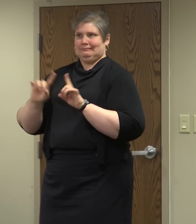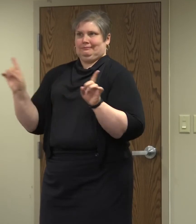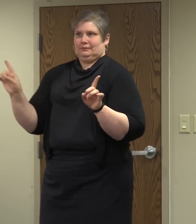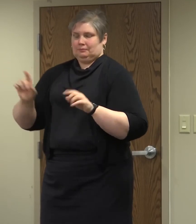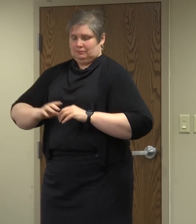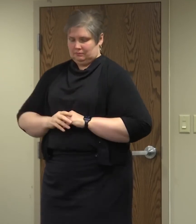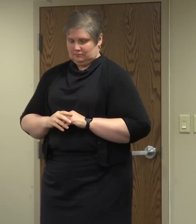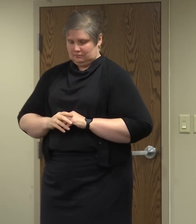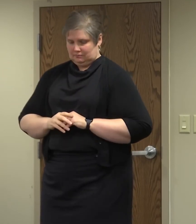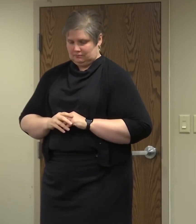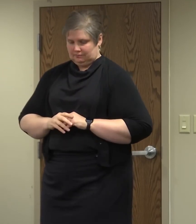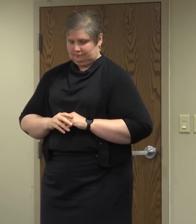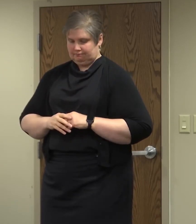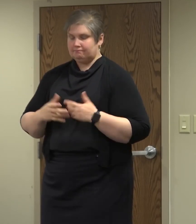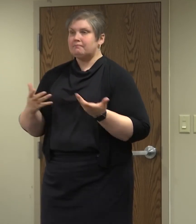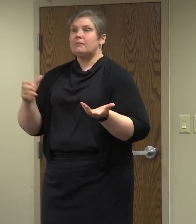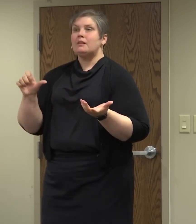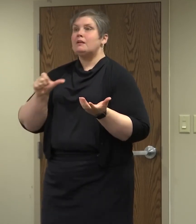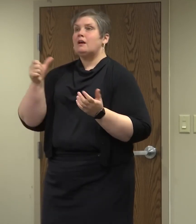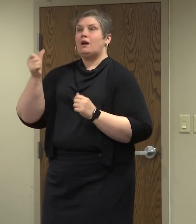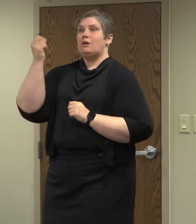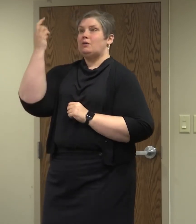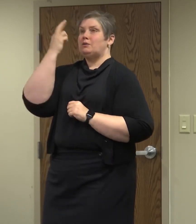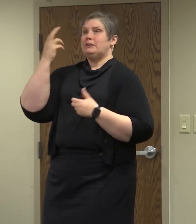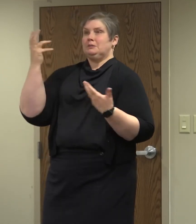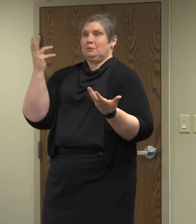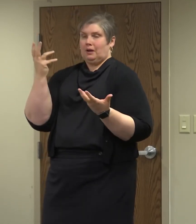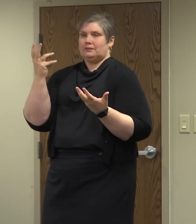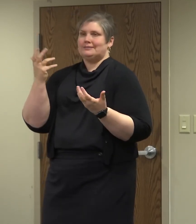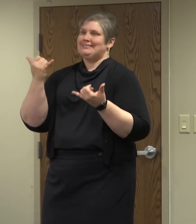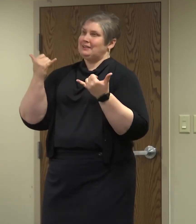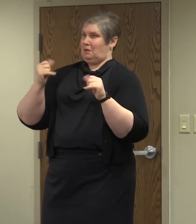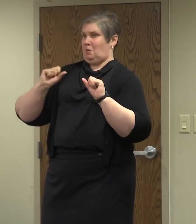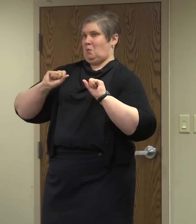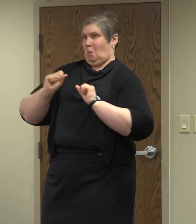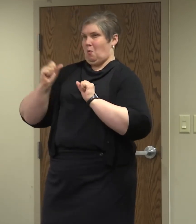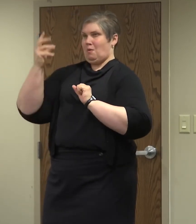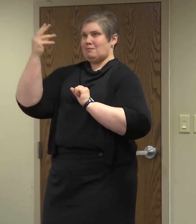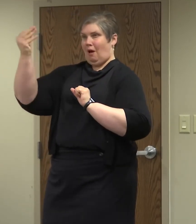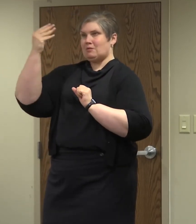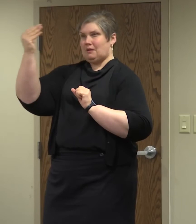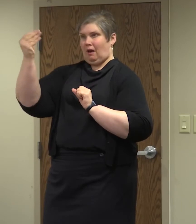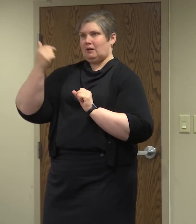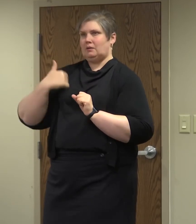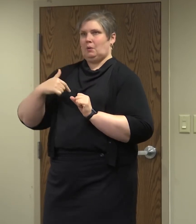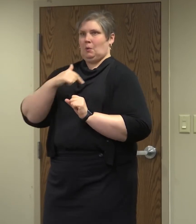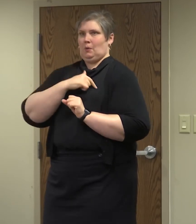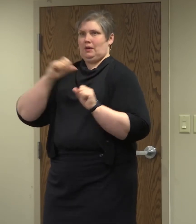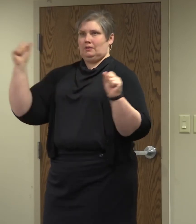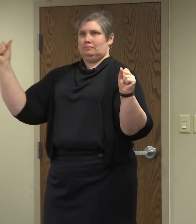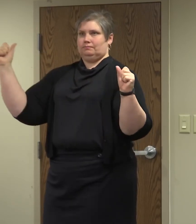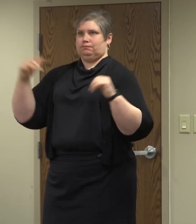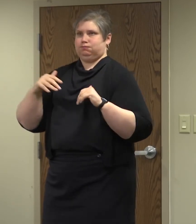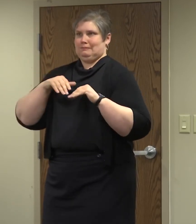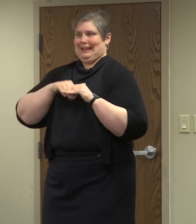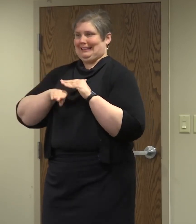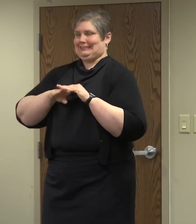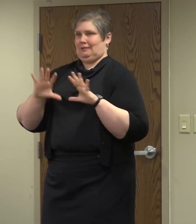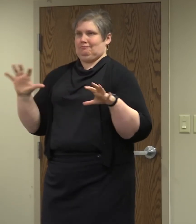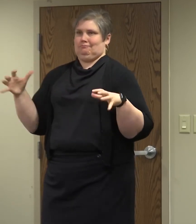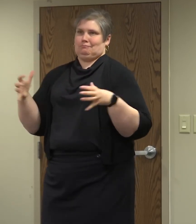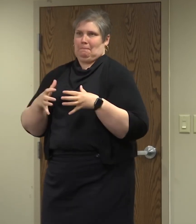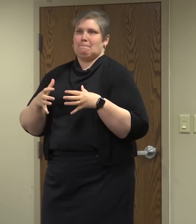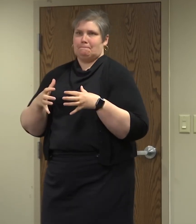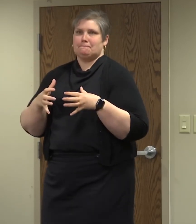example, sunny and cold. We've moved indoors. But I also have to acknowledge that there's been a poor adherence to indoor